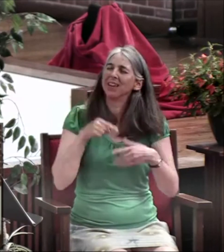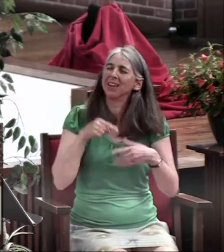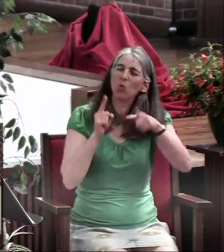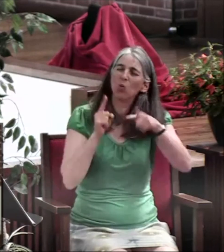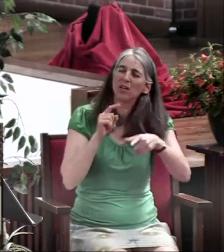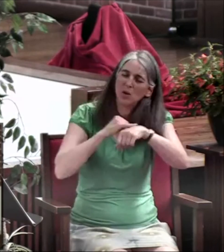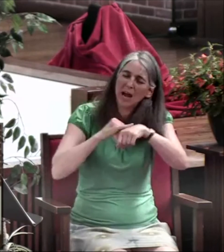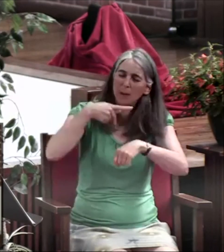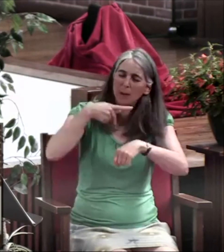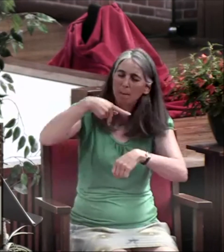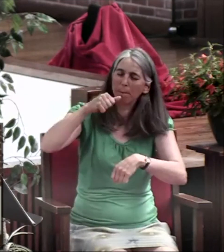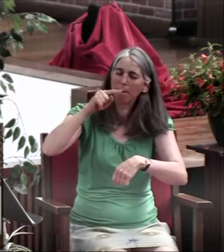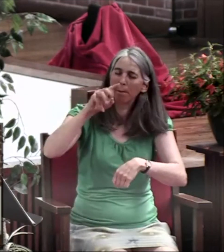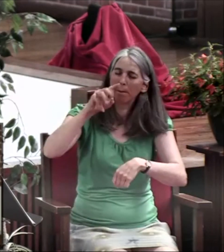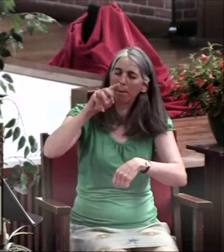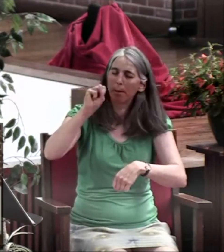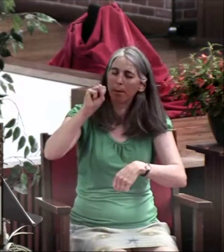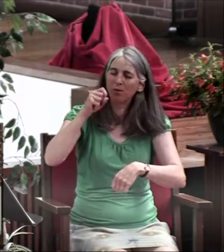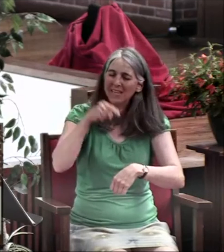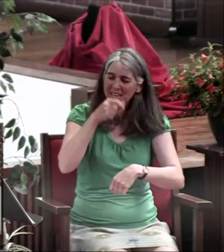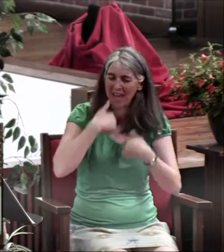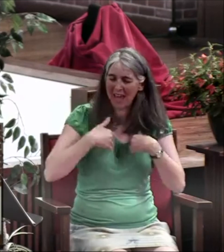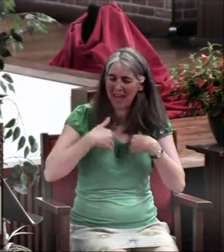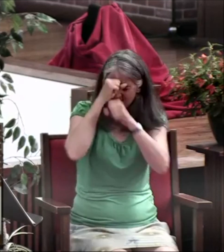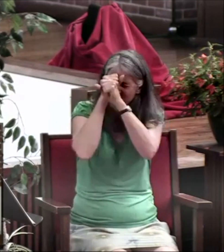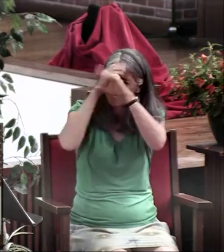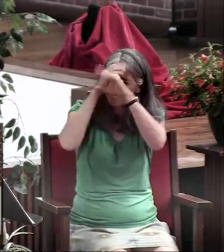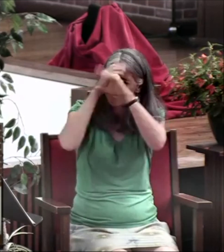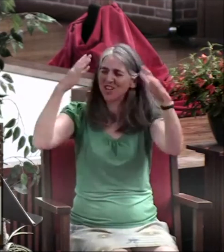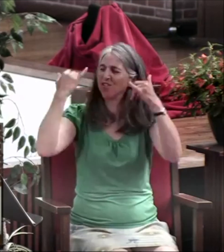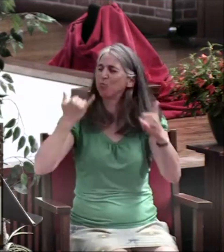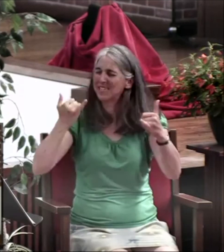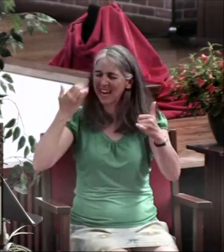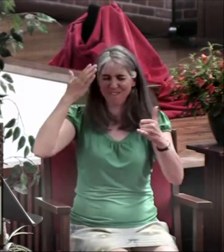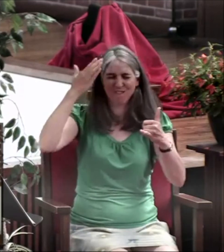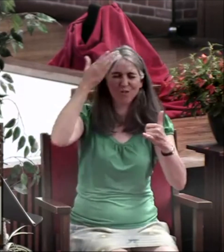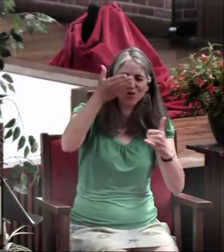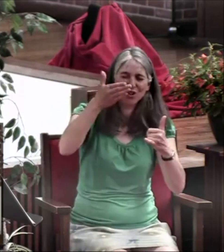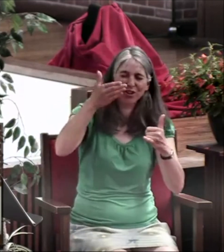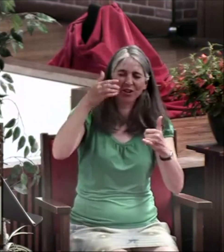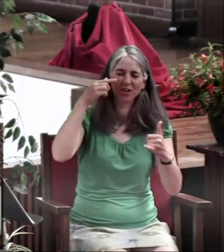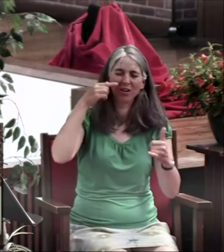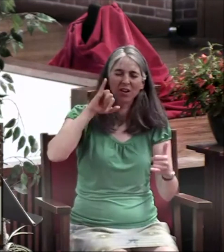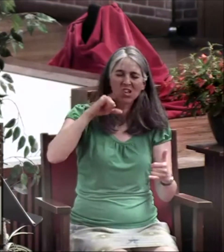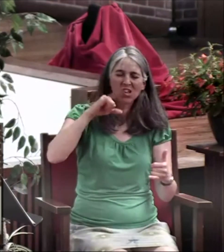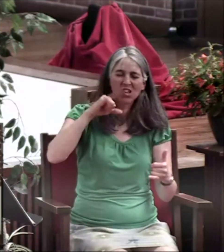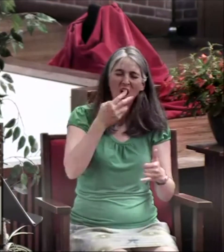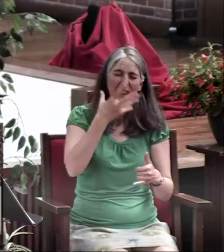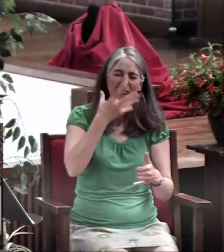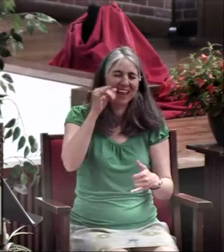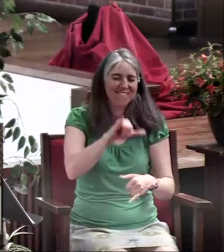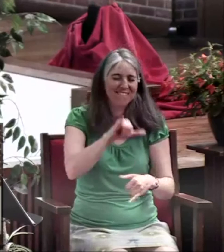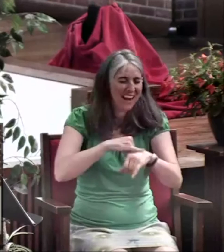where he was given a vision of the present and the future. But he leaves there and he writes down this gospel, and he